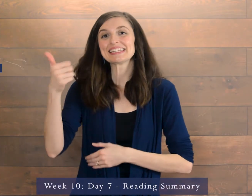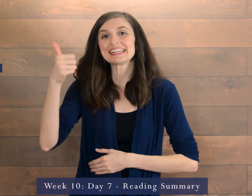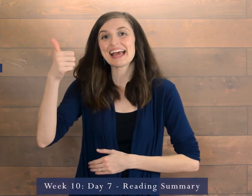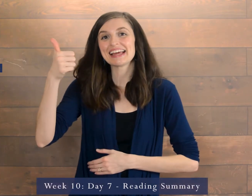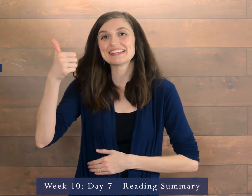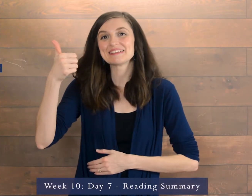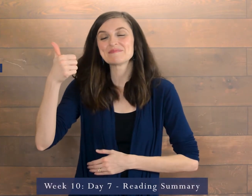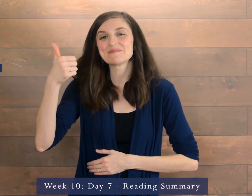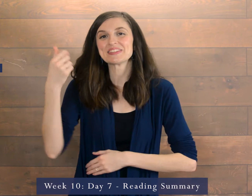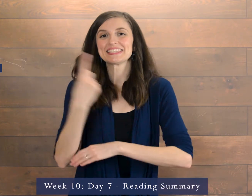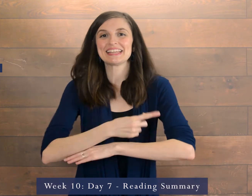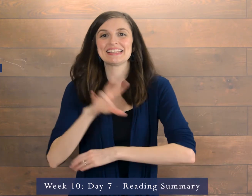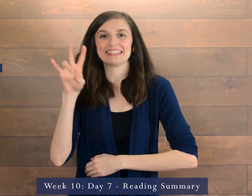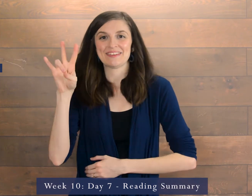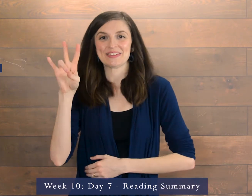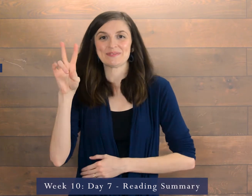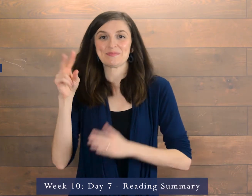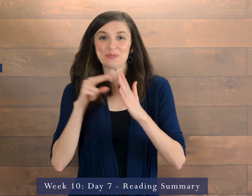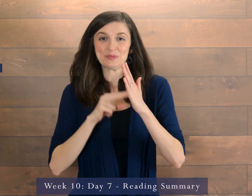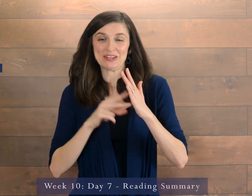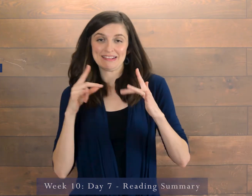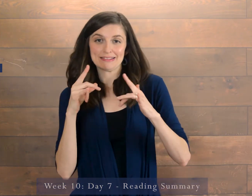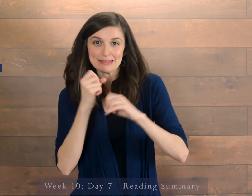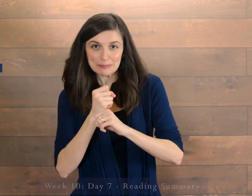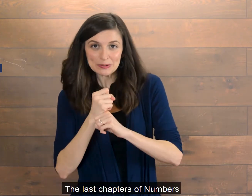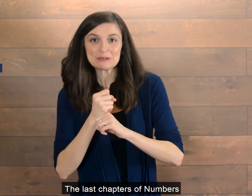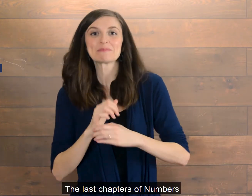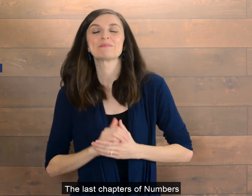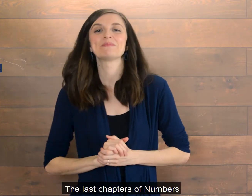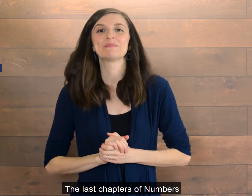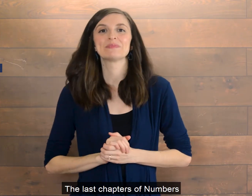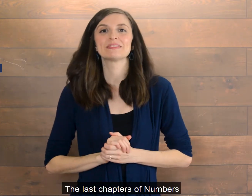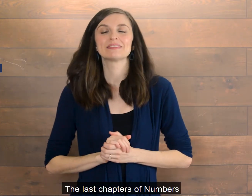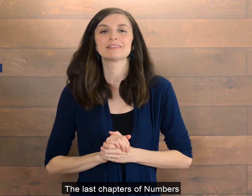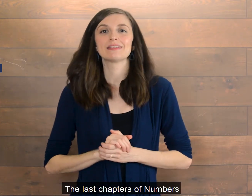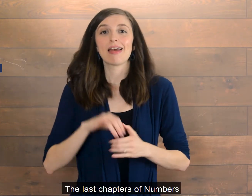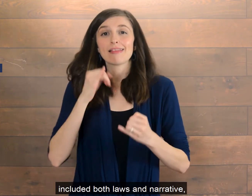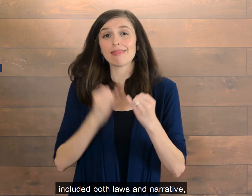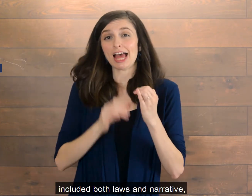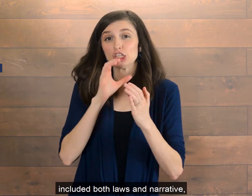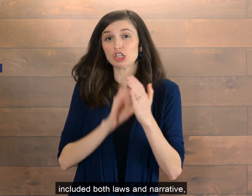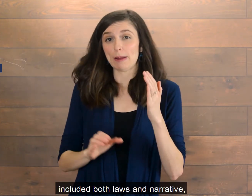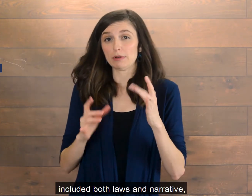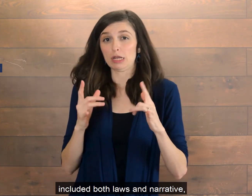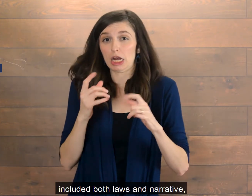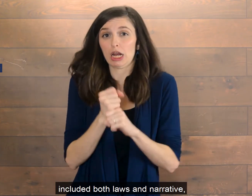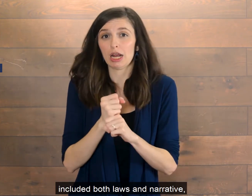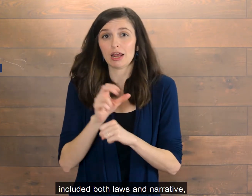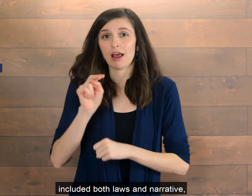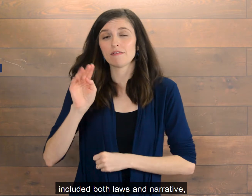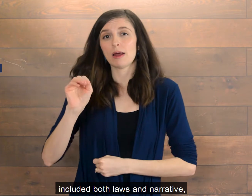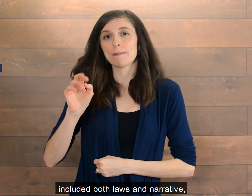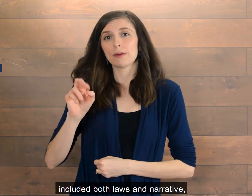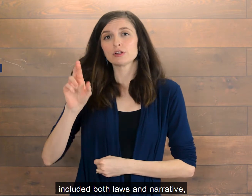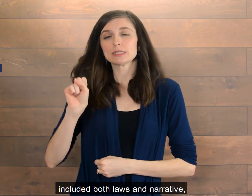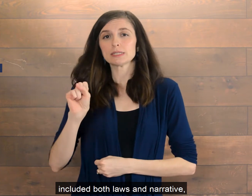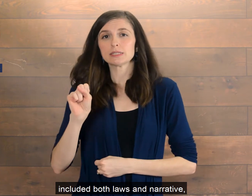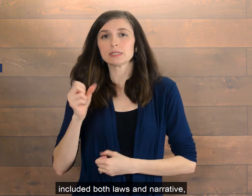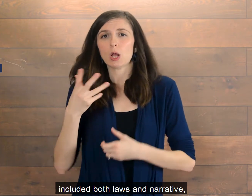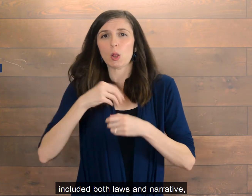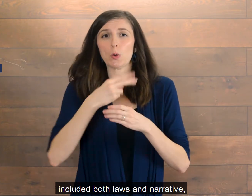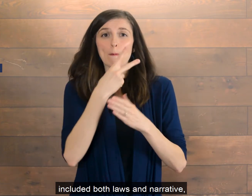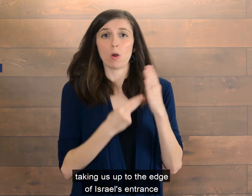Week 10, Day 7. The last chapters of Numbers included both laws and